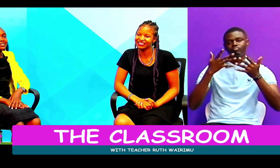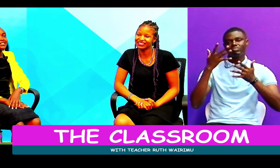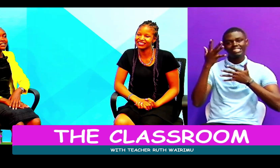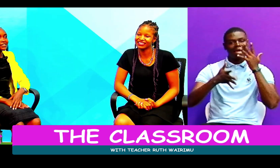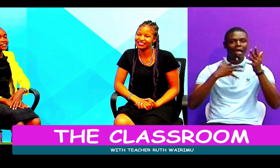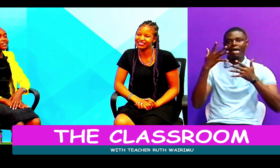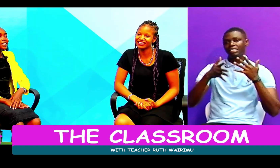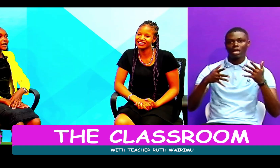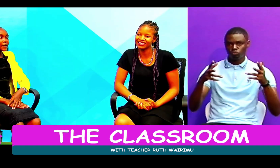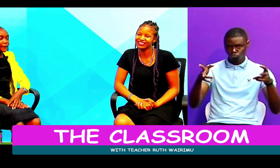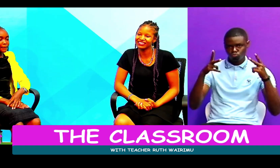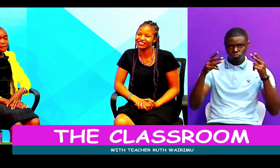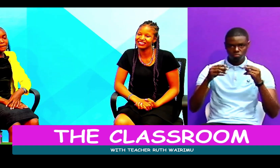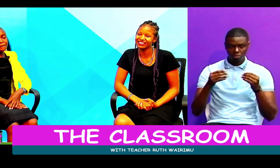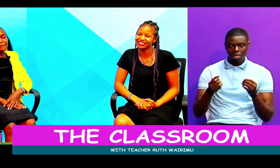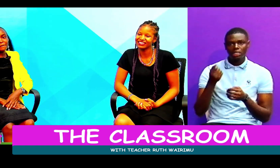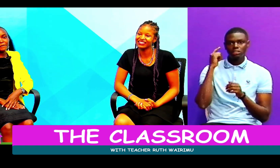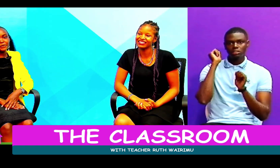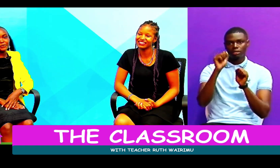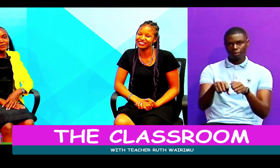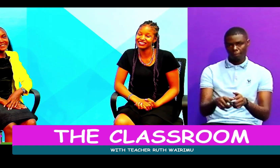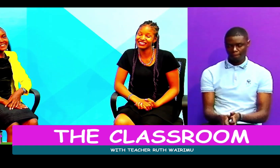sign. Yes.